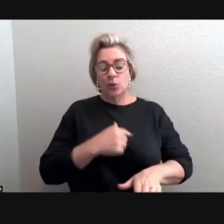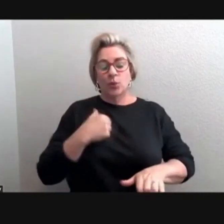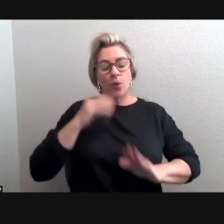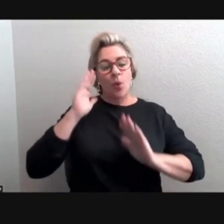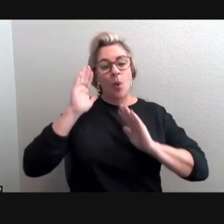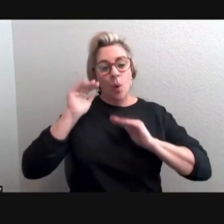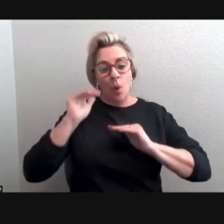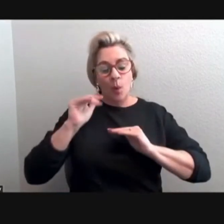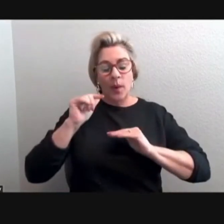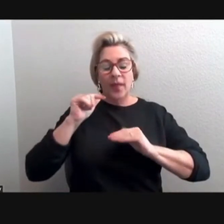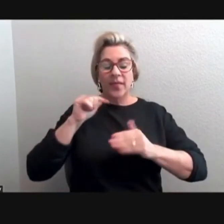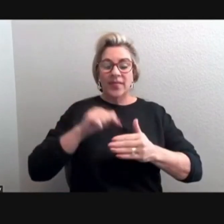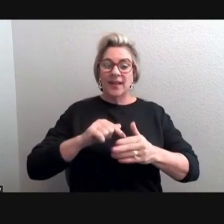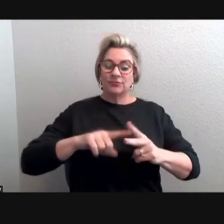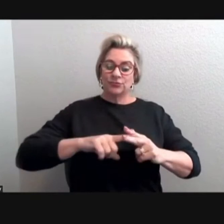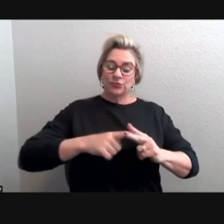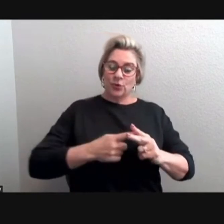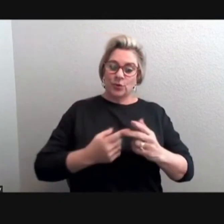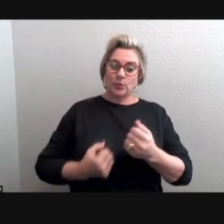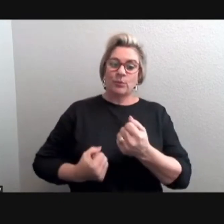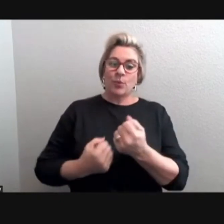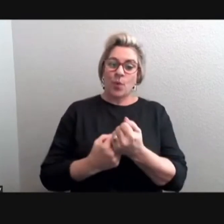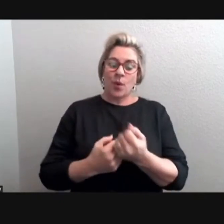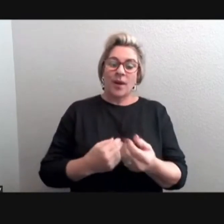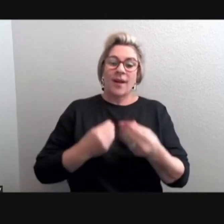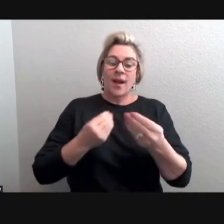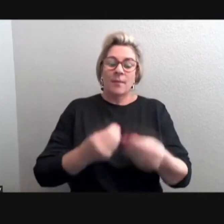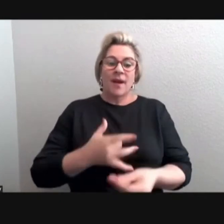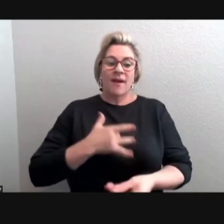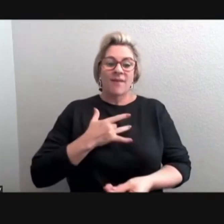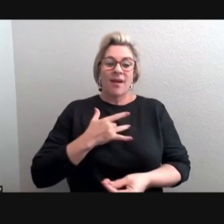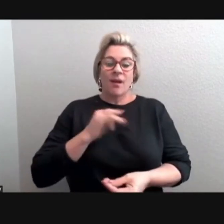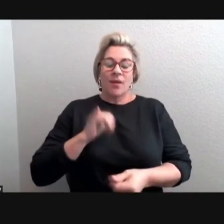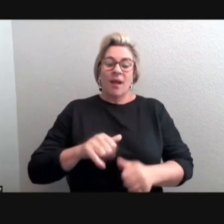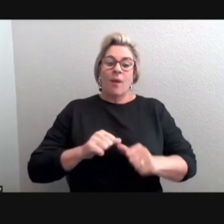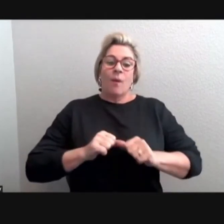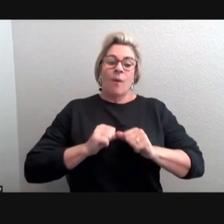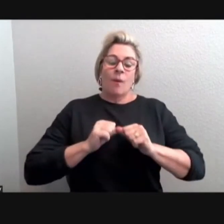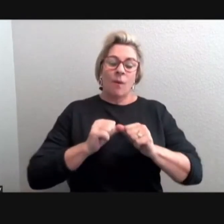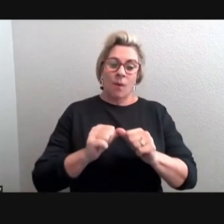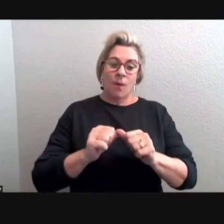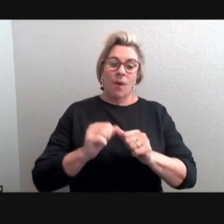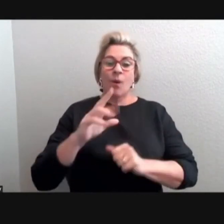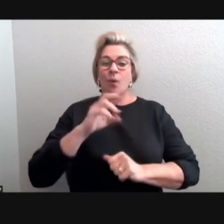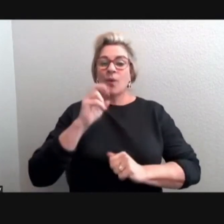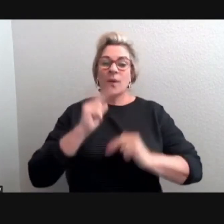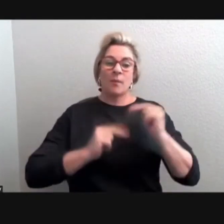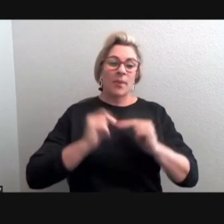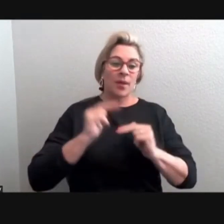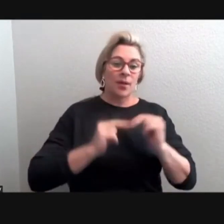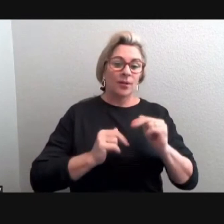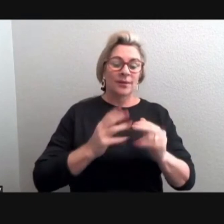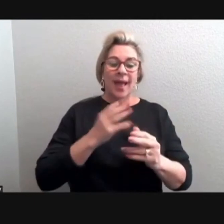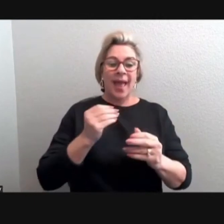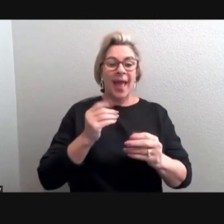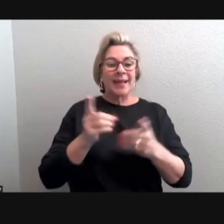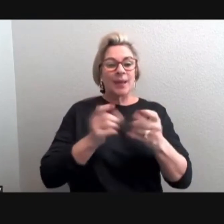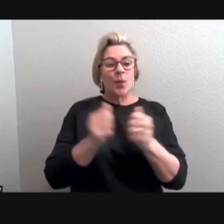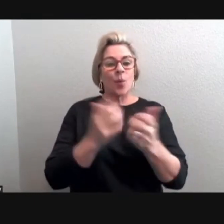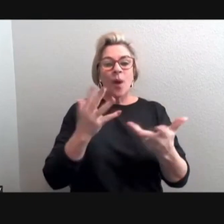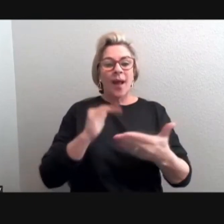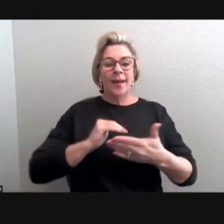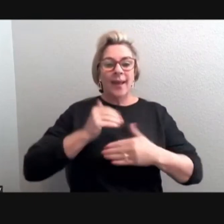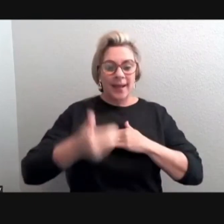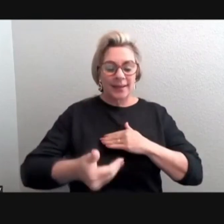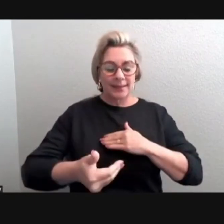hope, however, that this initial support gives people a small sense of stability as they try to navigate what comes next.